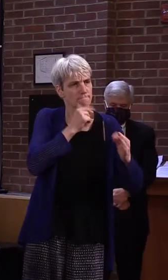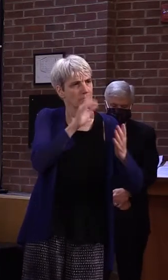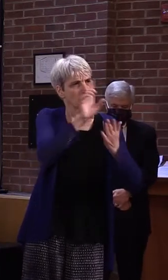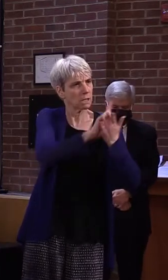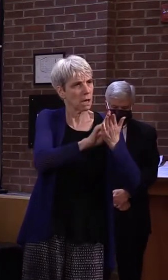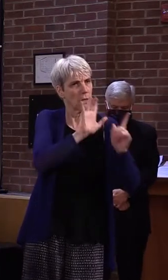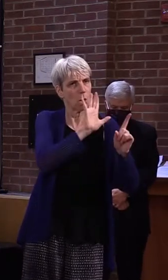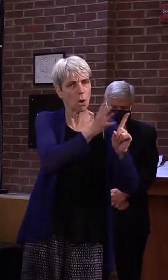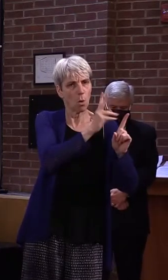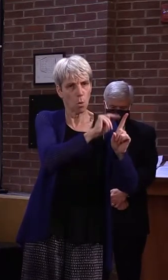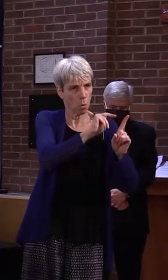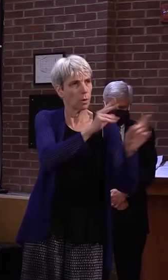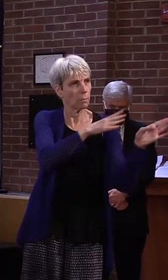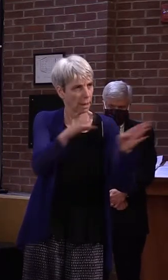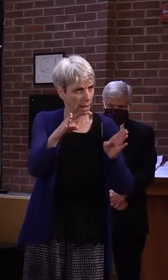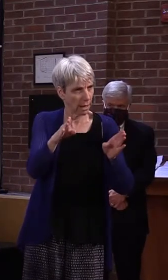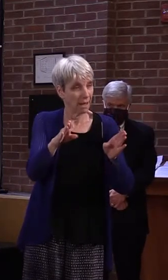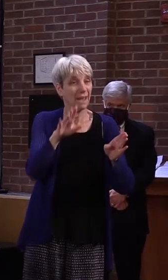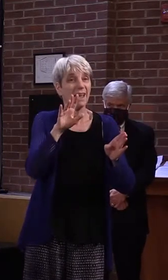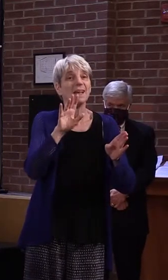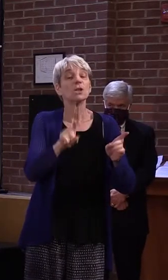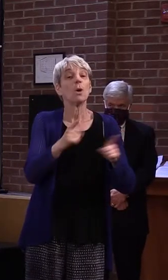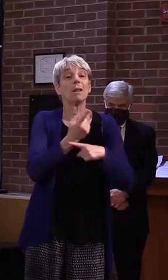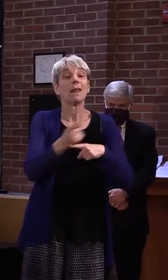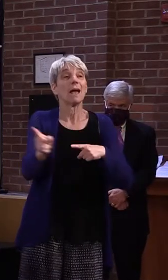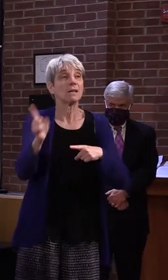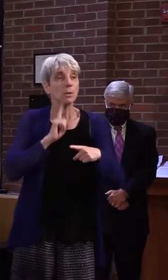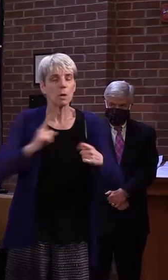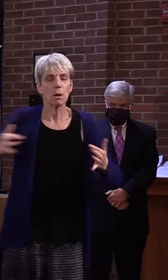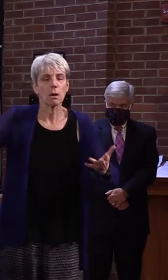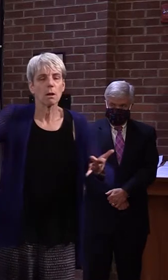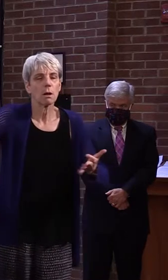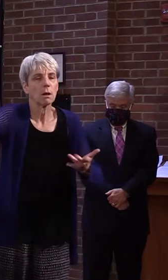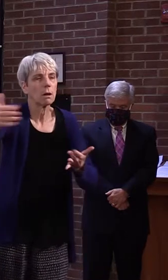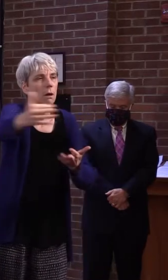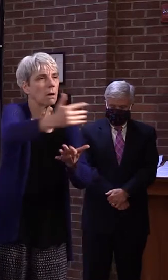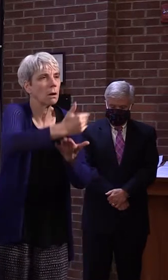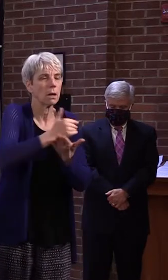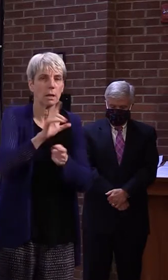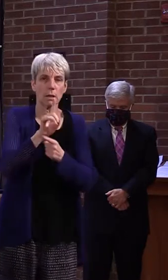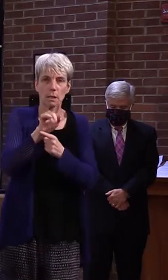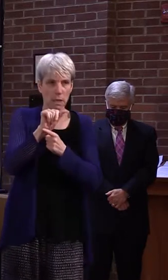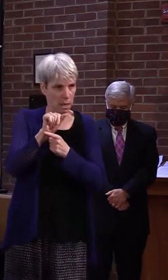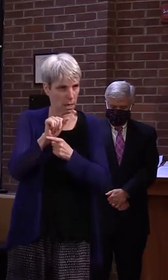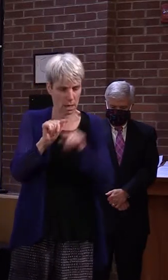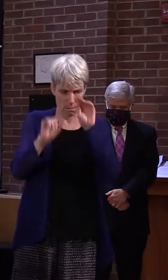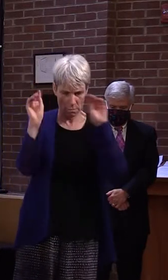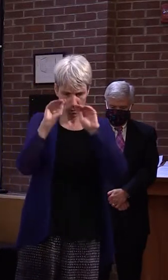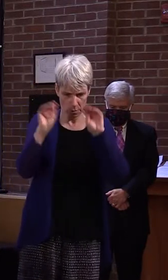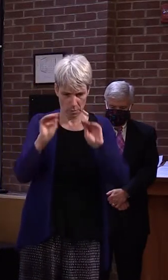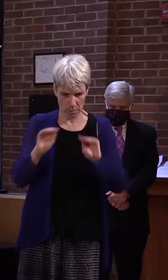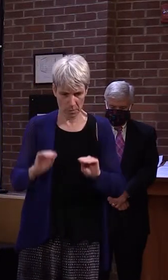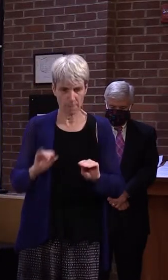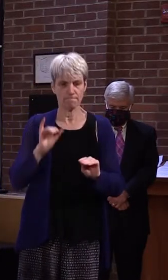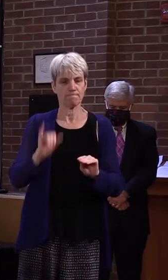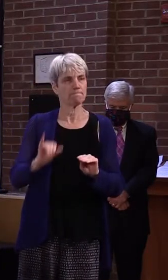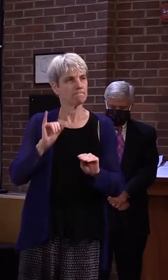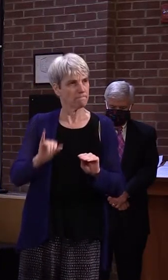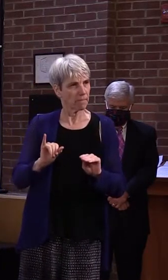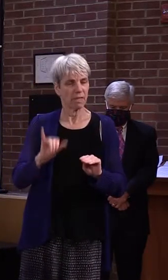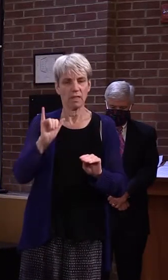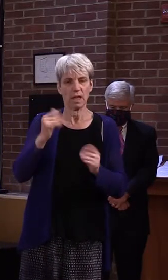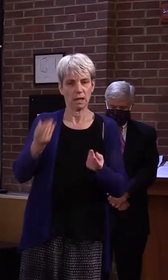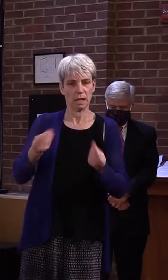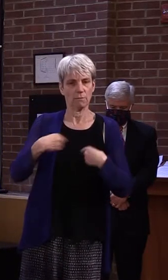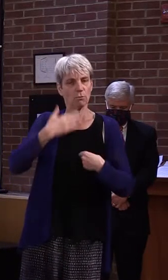data we used in the demo last week were gathered manually by analyzing these initial reopening plans. We are using this